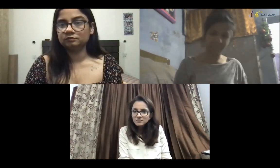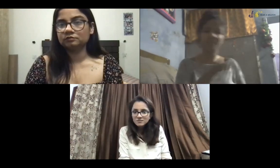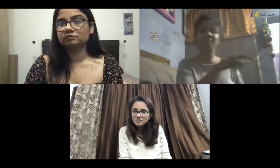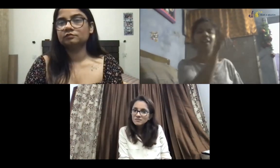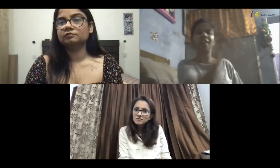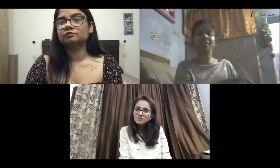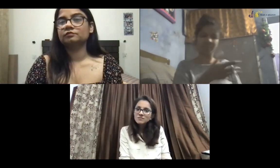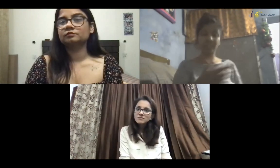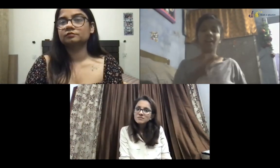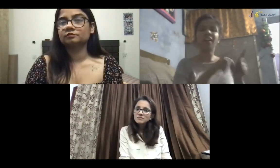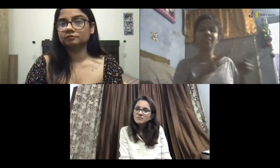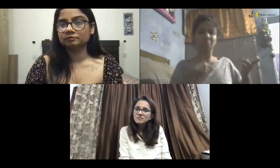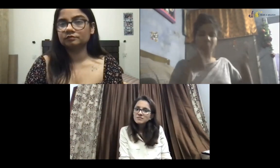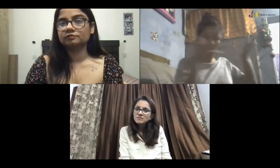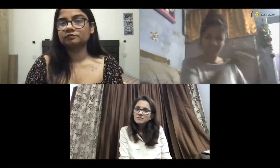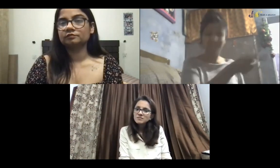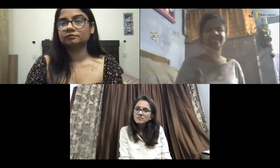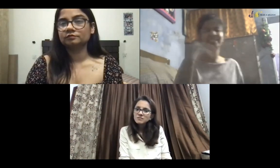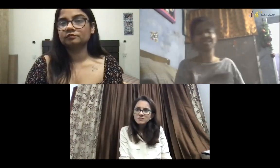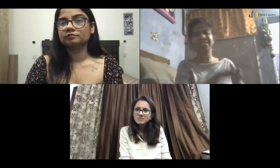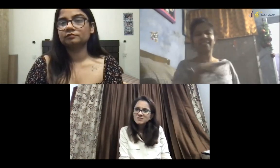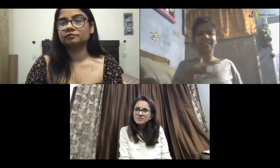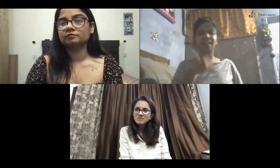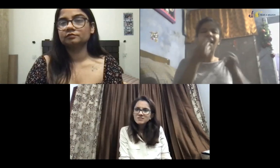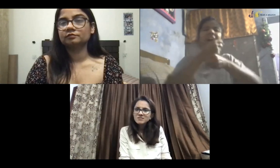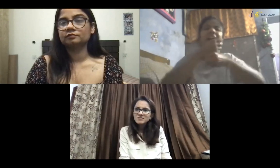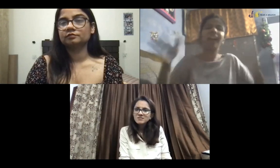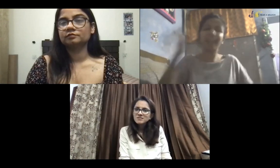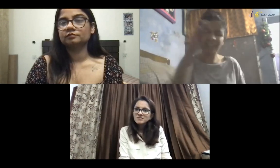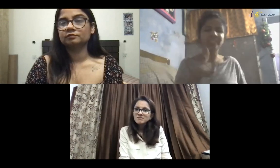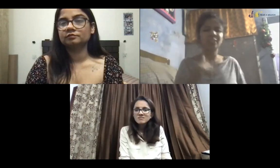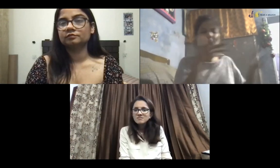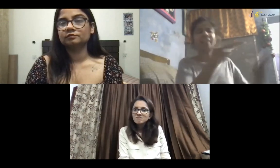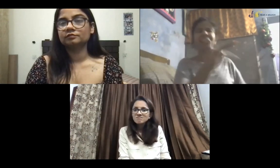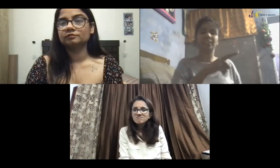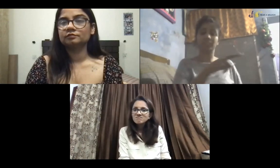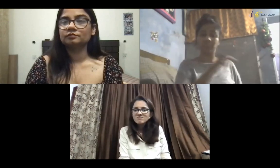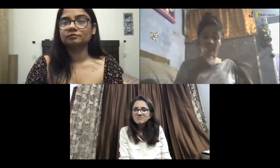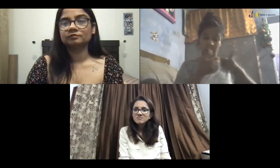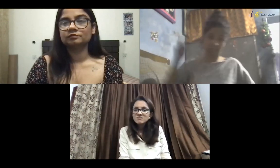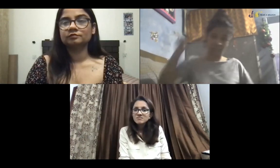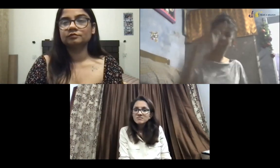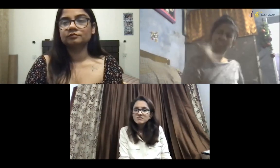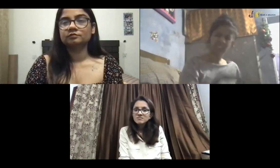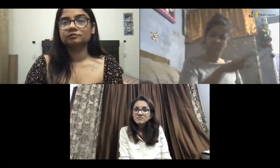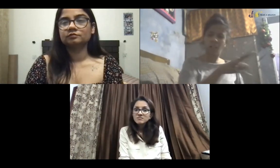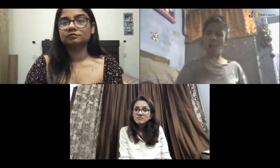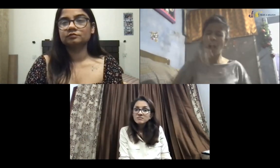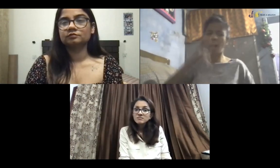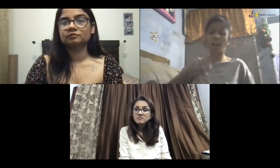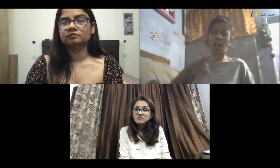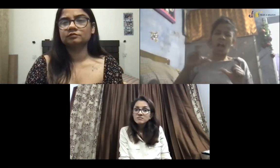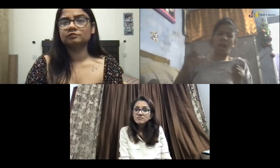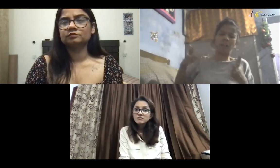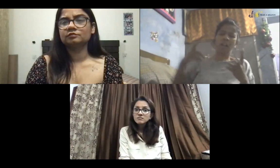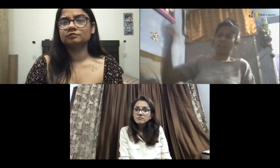So for example, if a female being harassed by his boyfriend and in general, and she's being